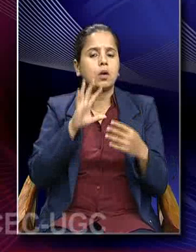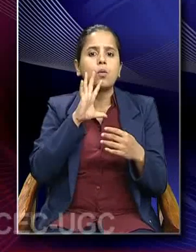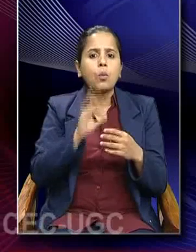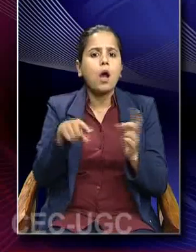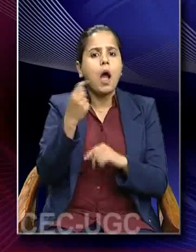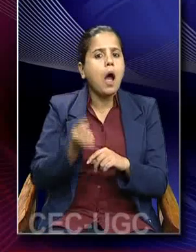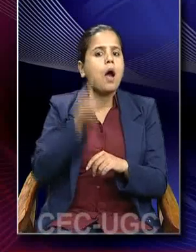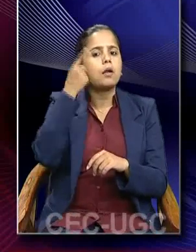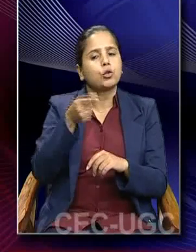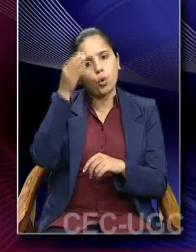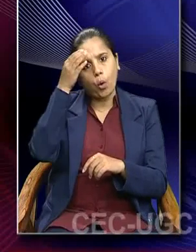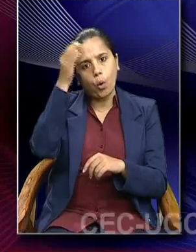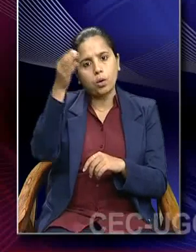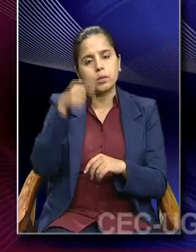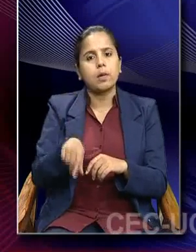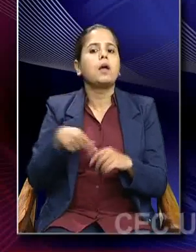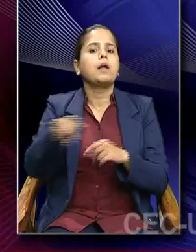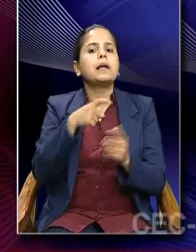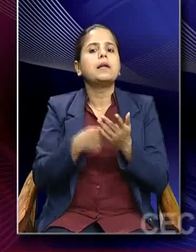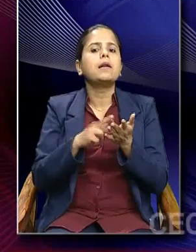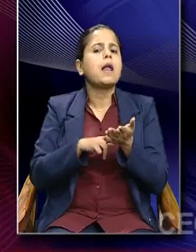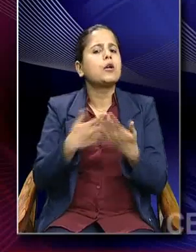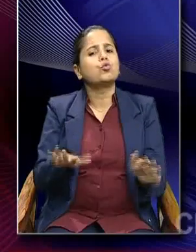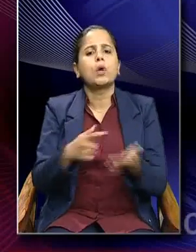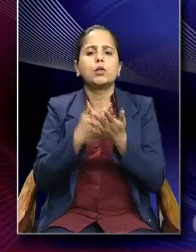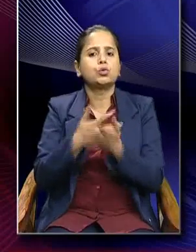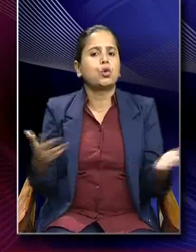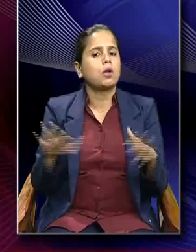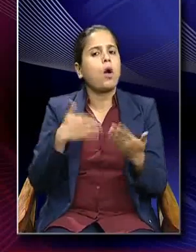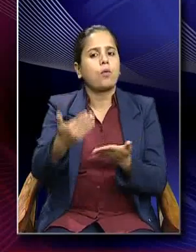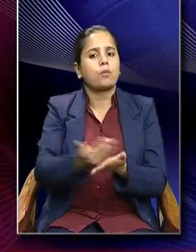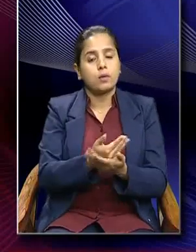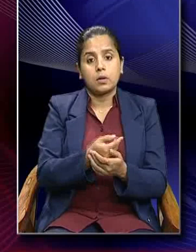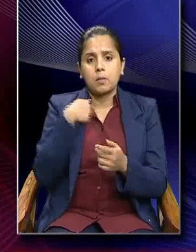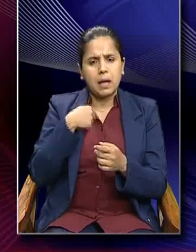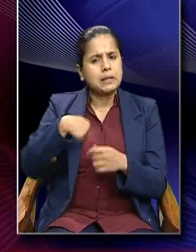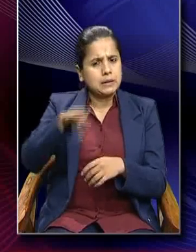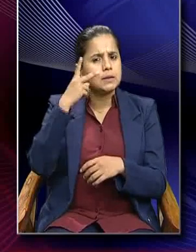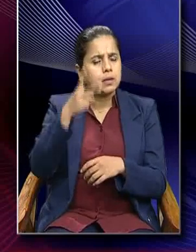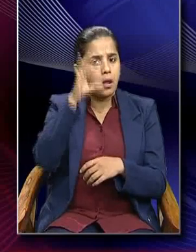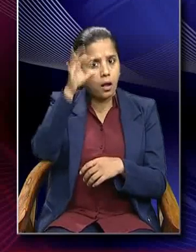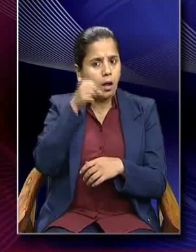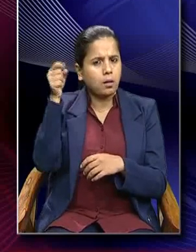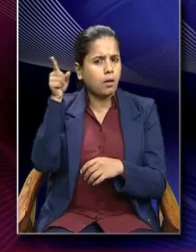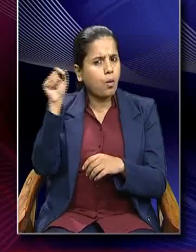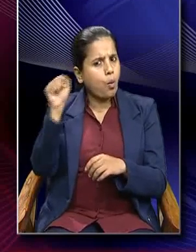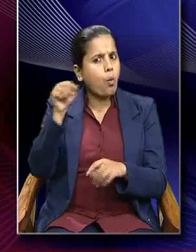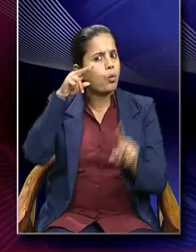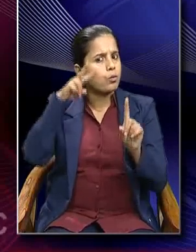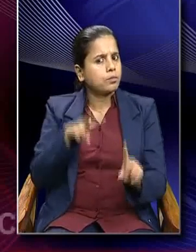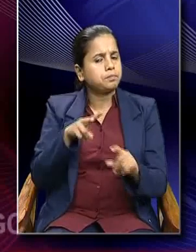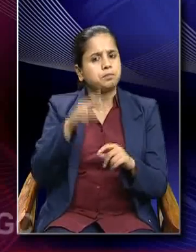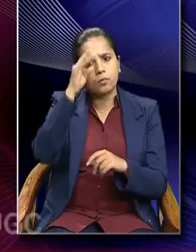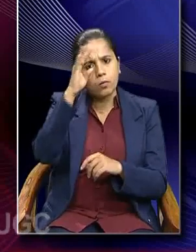understand the concept of energy security, and we will see how Gandhian philosophy is closely linked